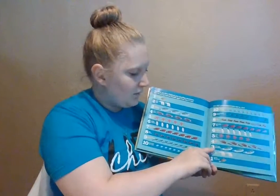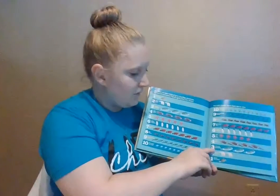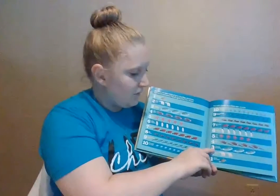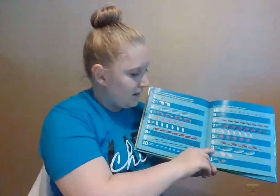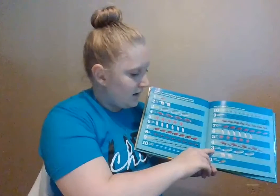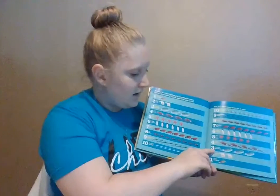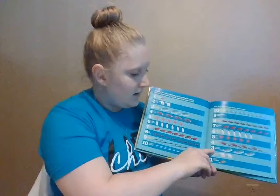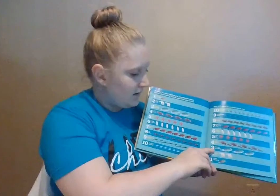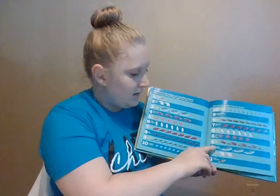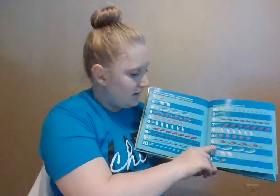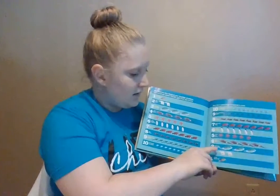3,